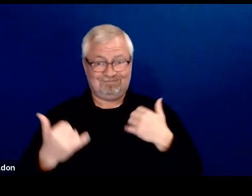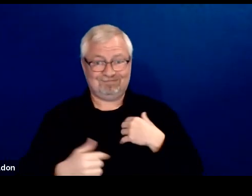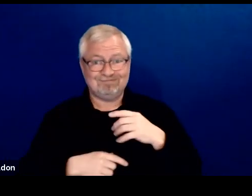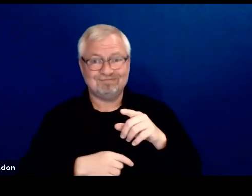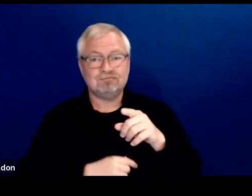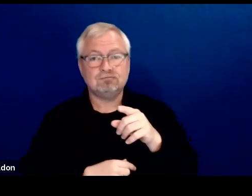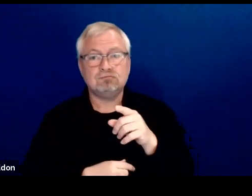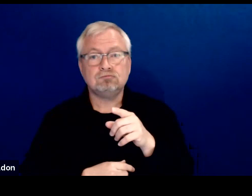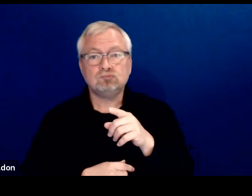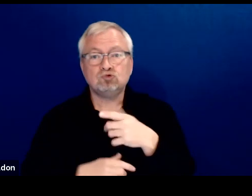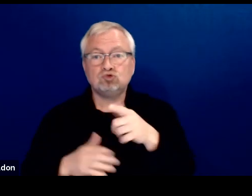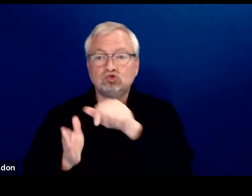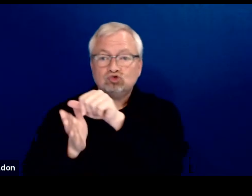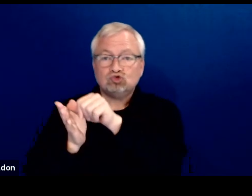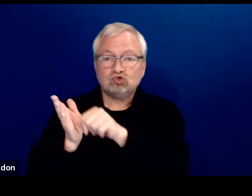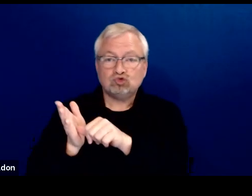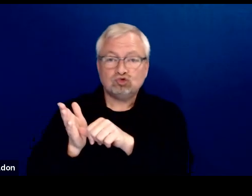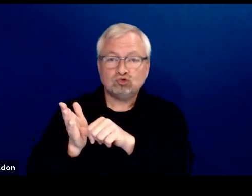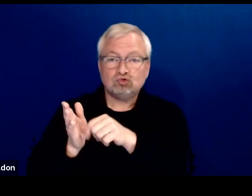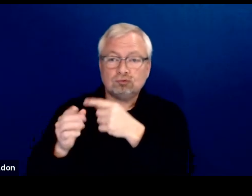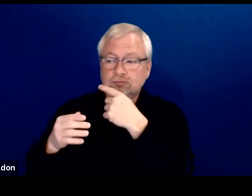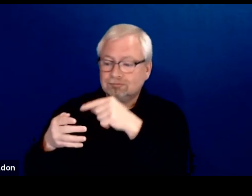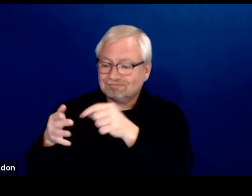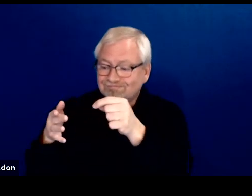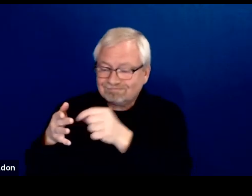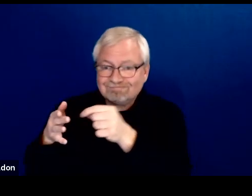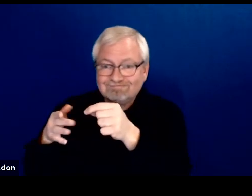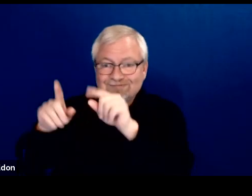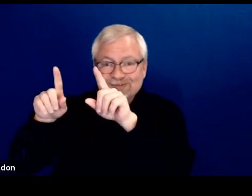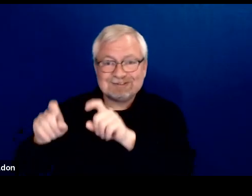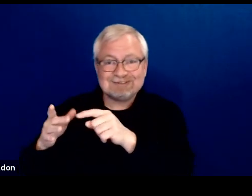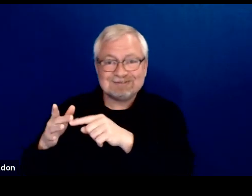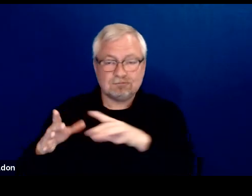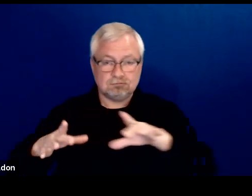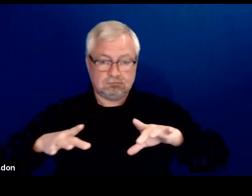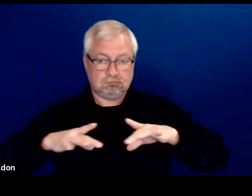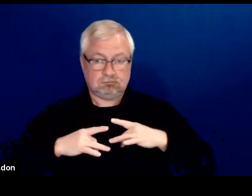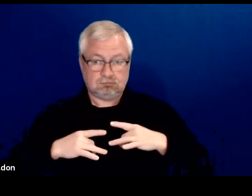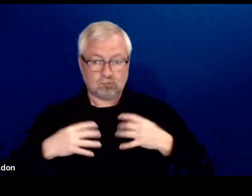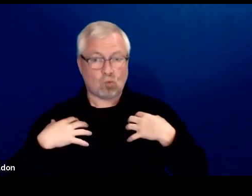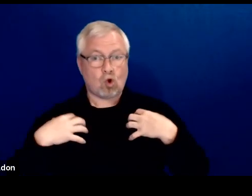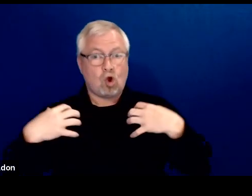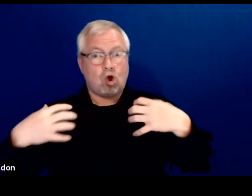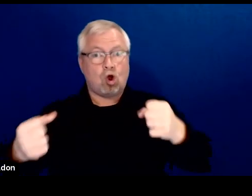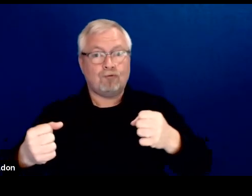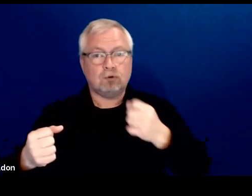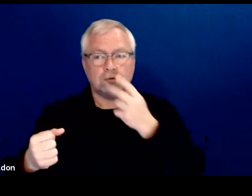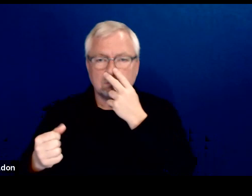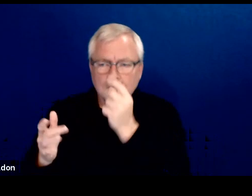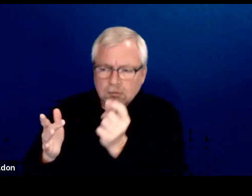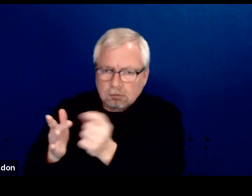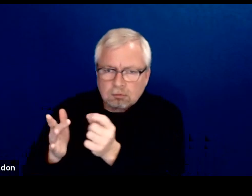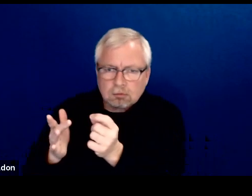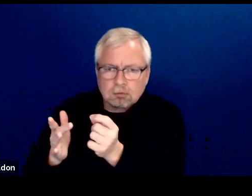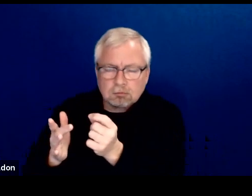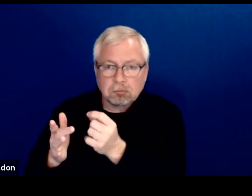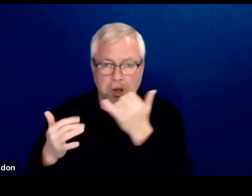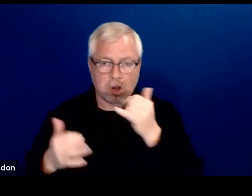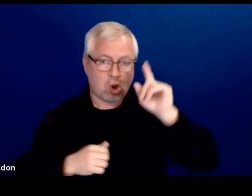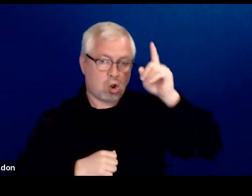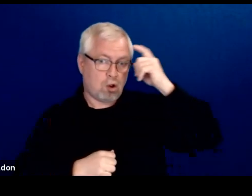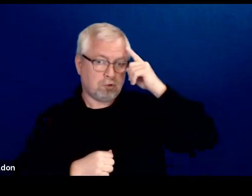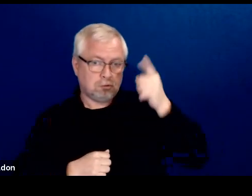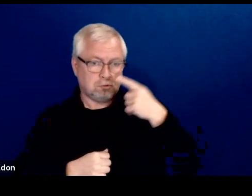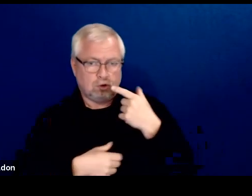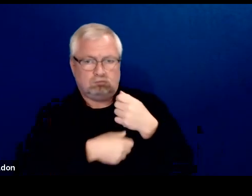finger stick. On with the governors, the federal government is telling us they're going to be producing millions of these by the first part of May and doubling every